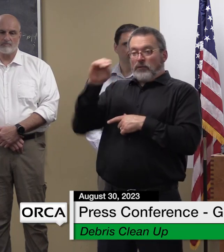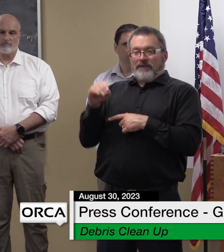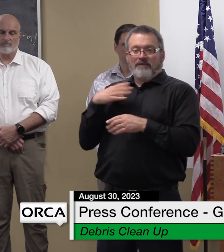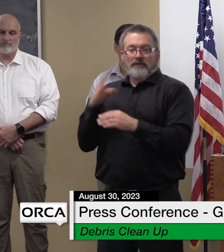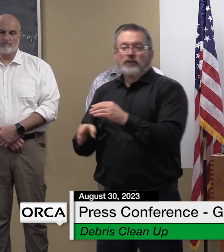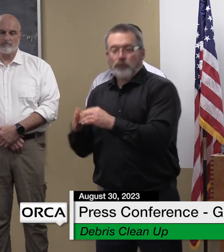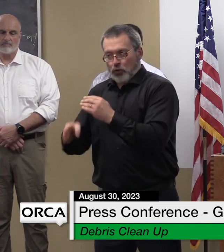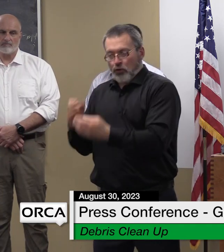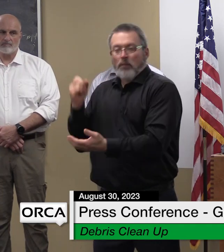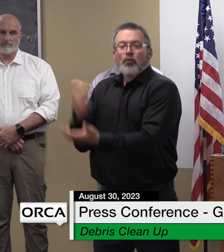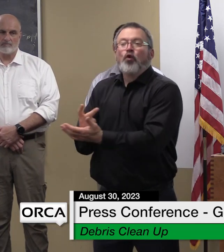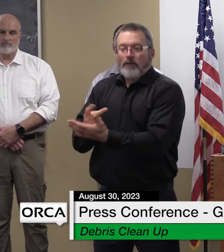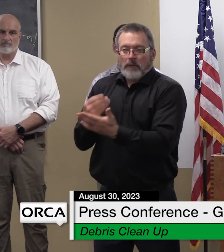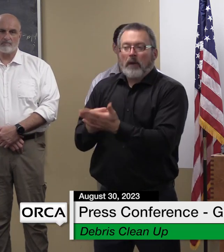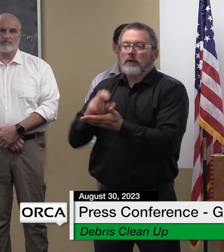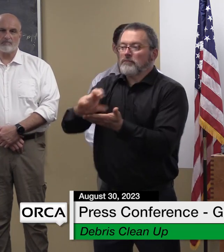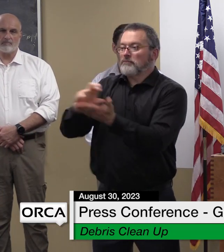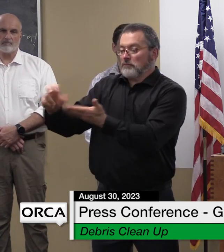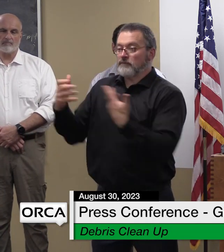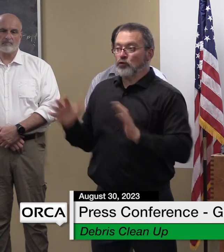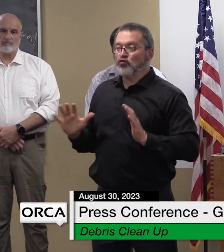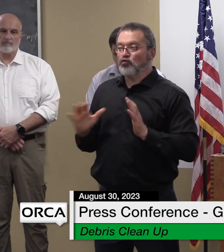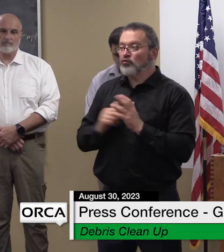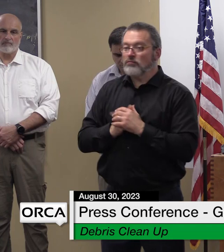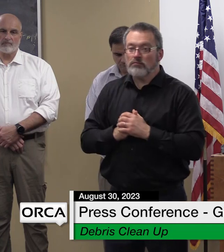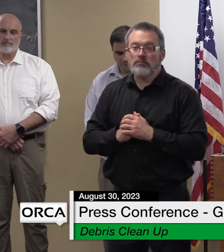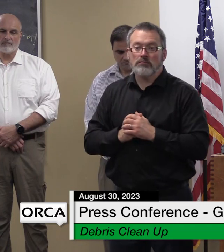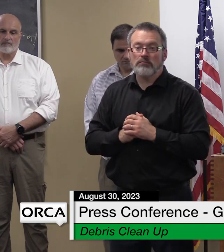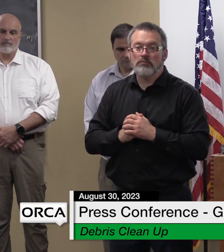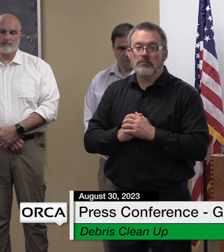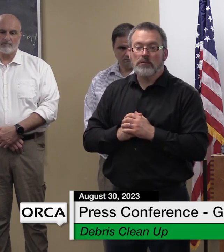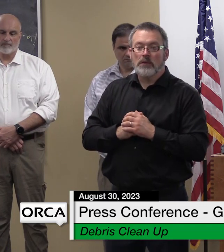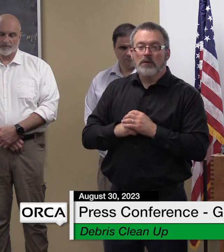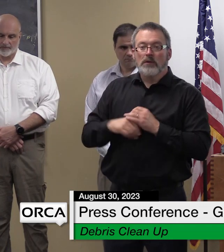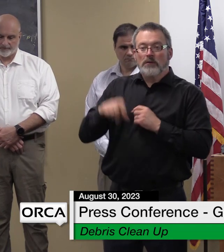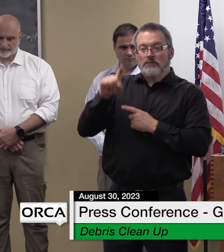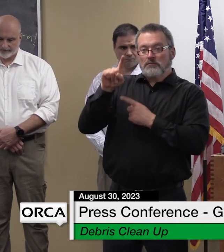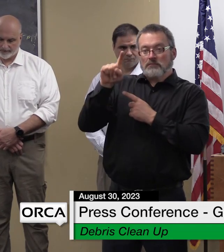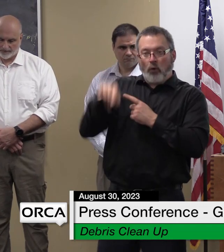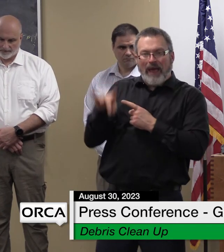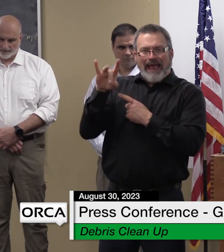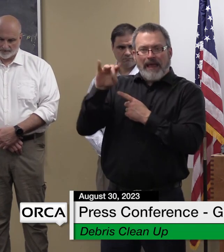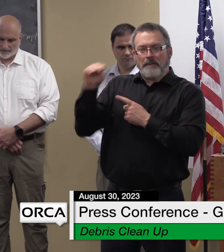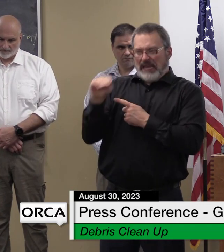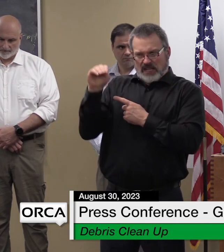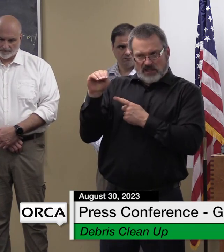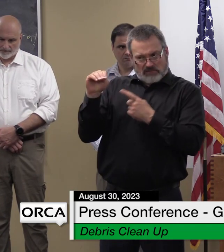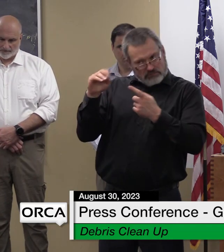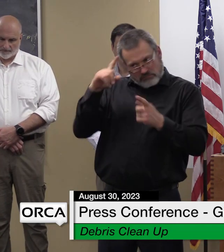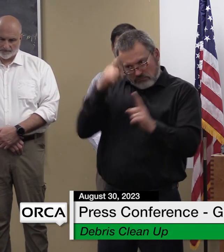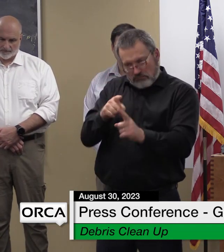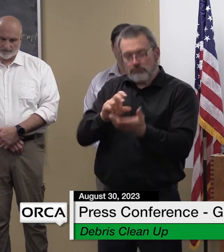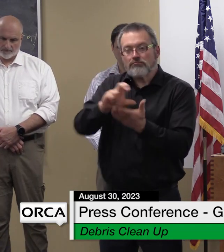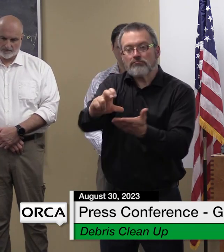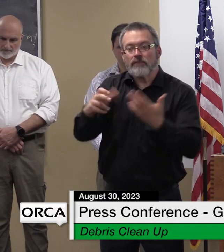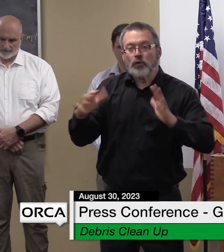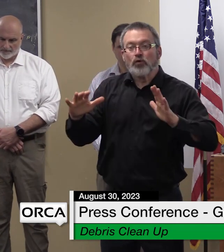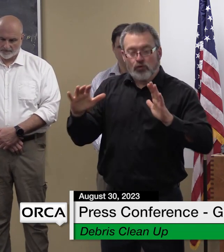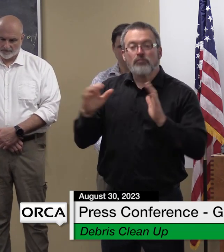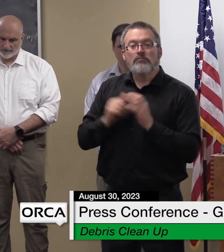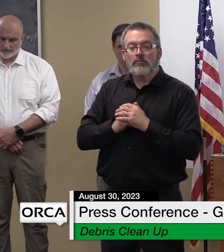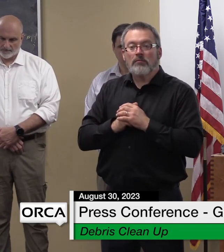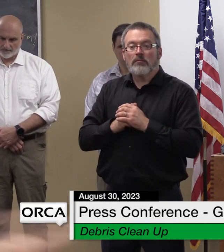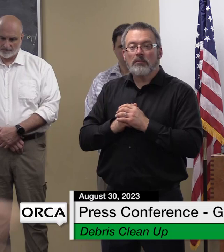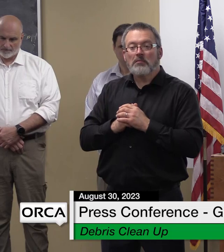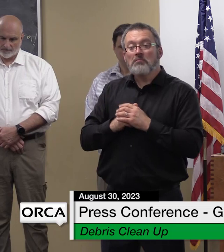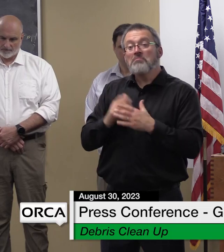grant. A total of $1.8 million in funding has been approved, and the average award amount